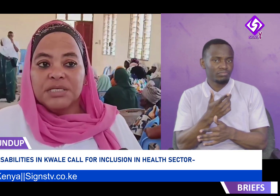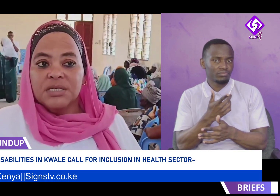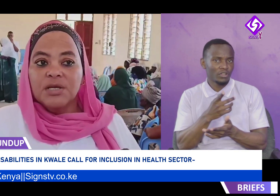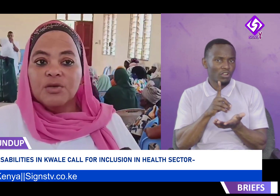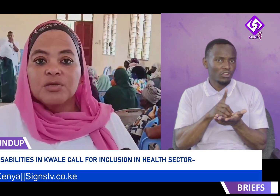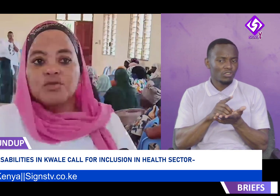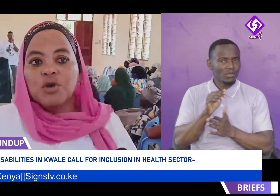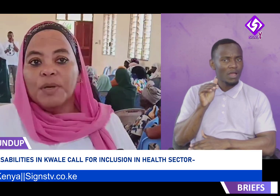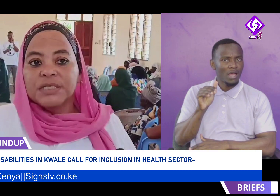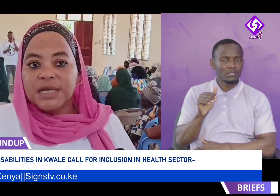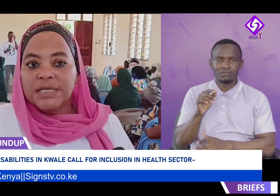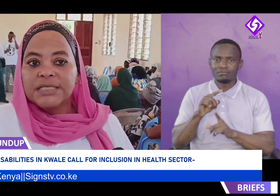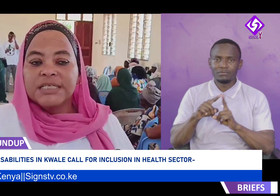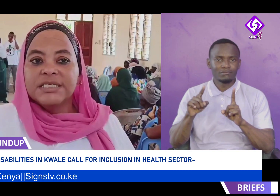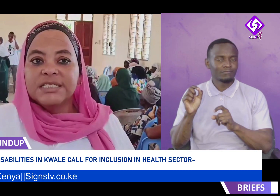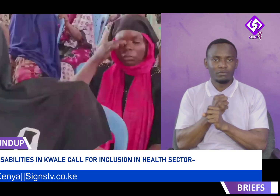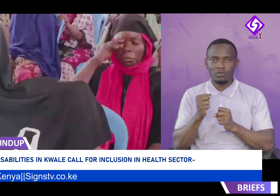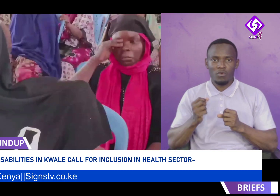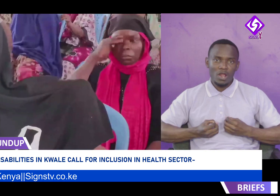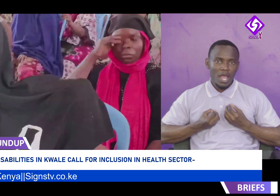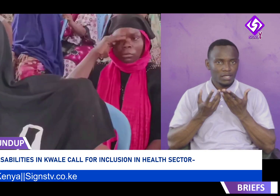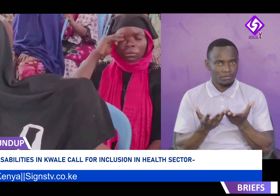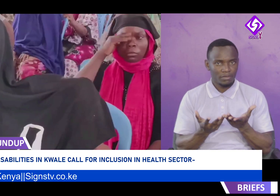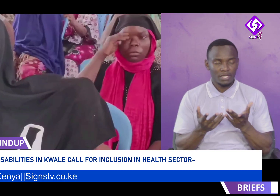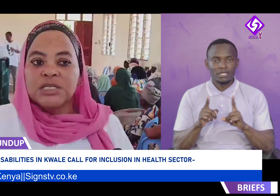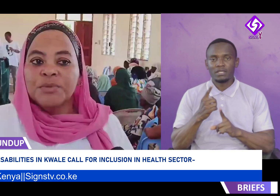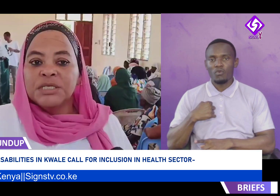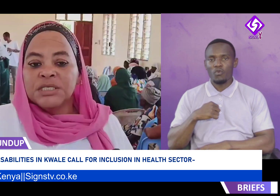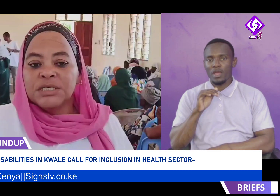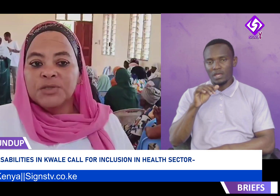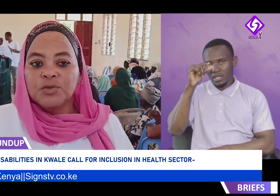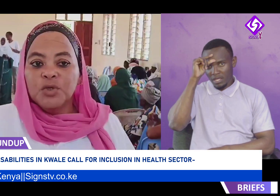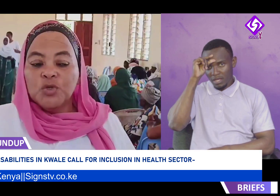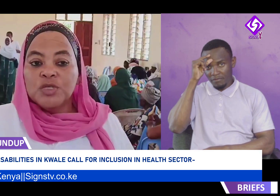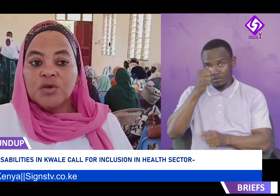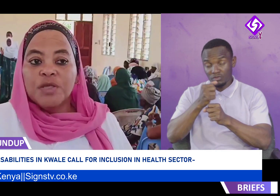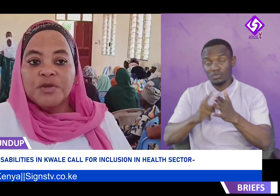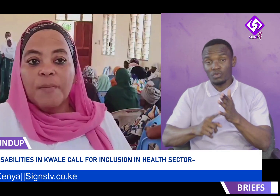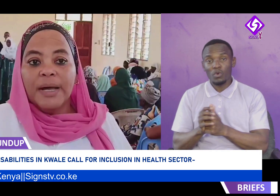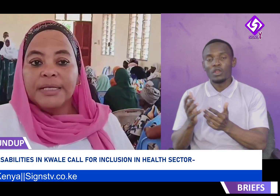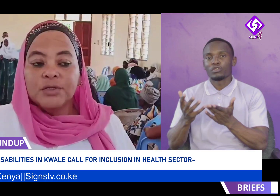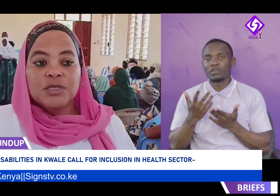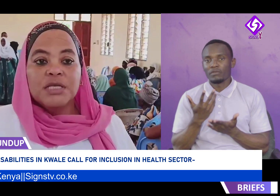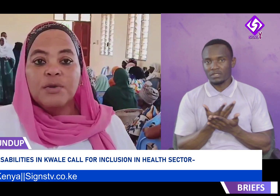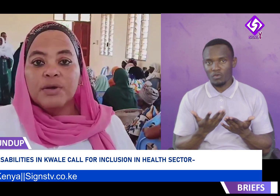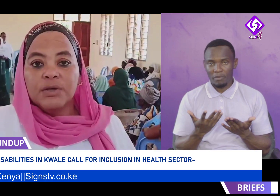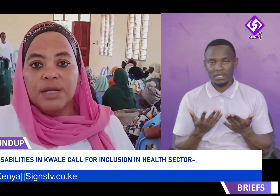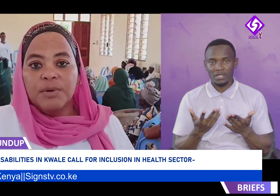kujiexpress. So tunaomba serikali at least na sisi watuzisikize hizi recommendations zetu tuweze kuajiriwa pale tusaidie wanawake